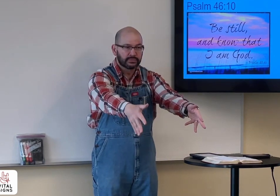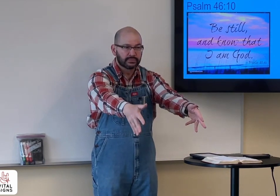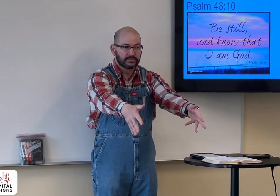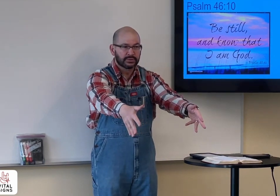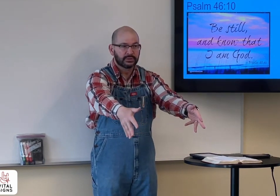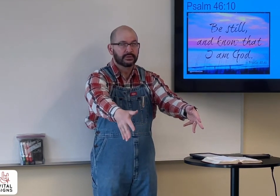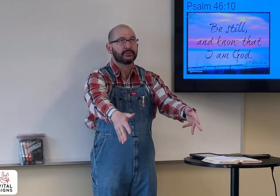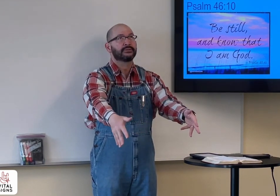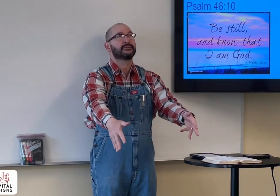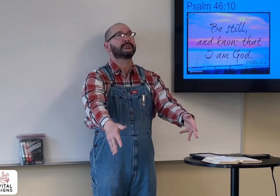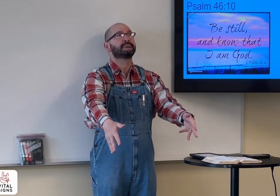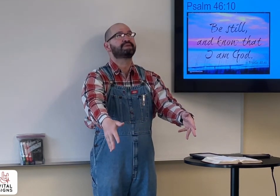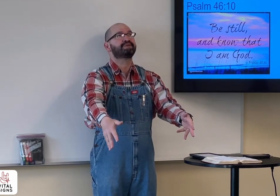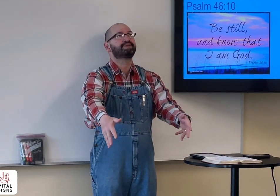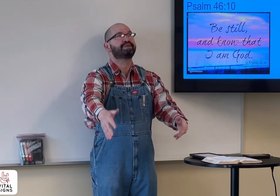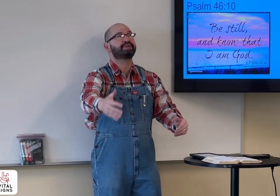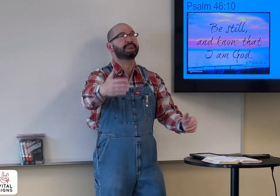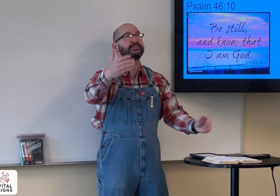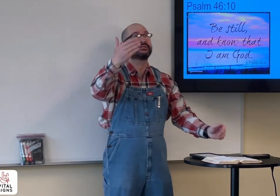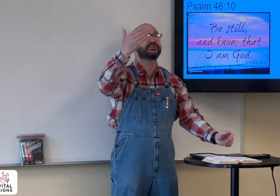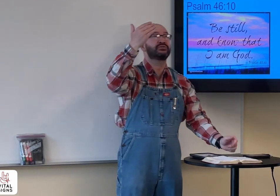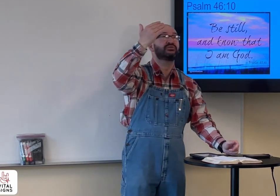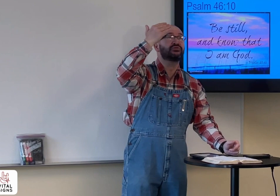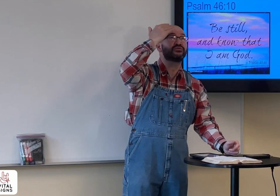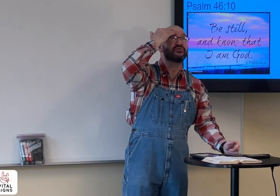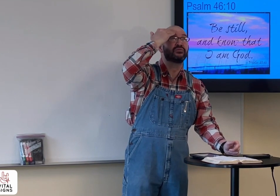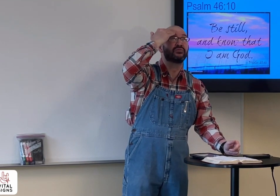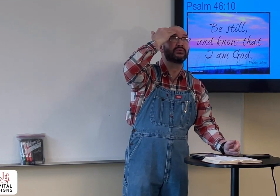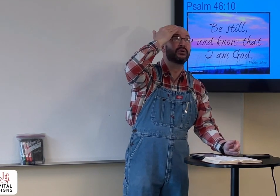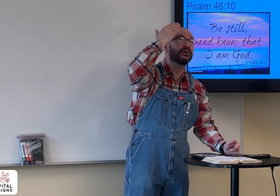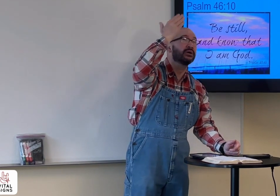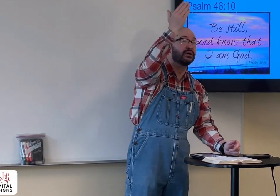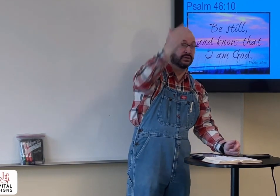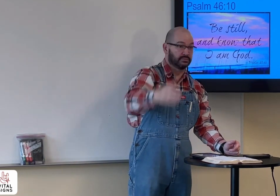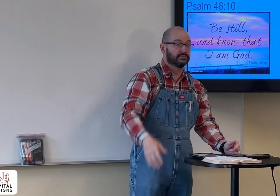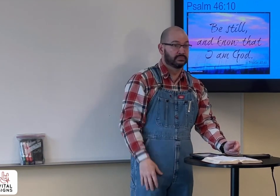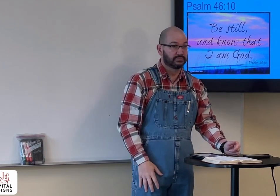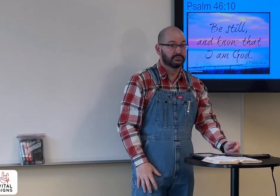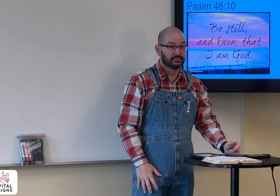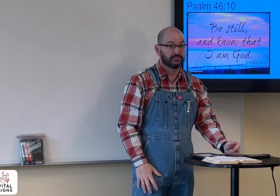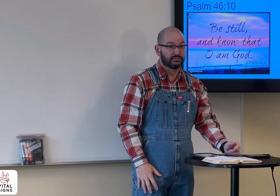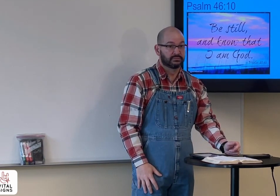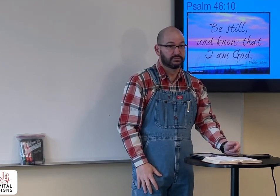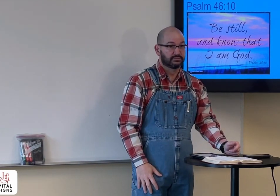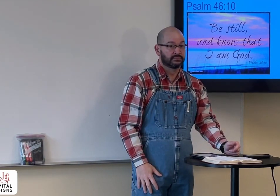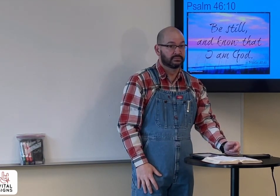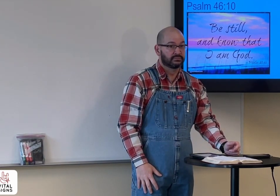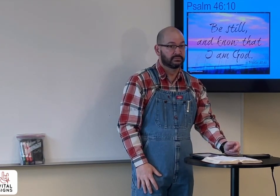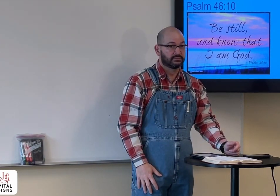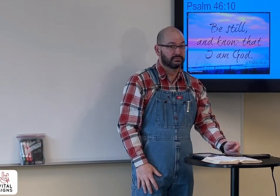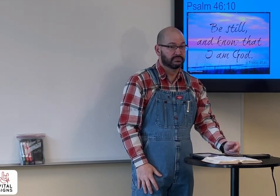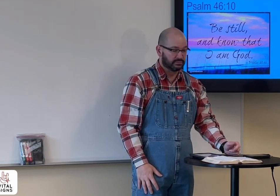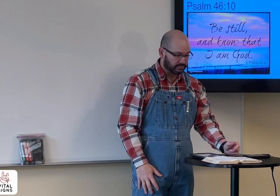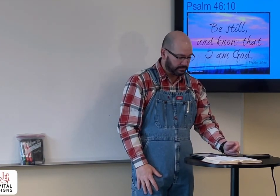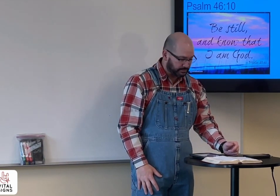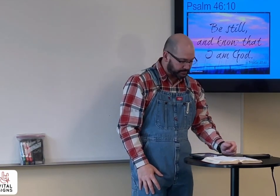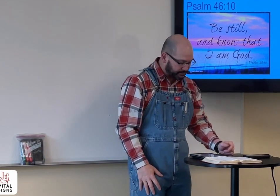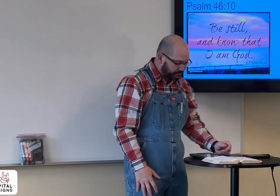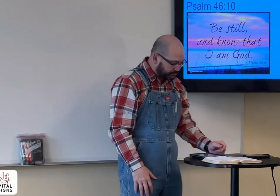just leave it, and know that God, to know that